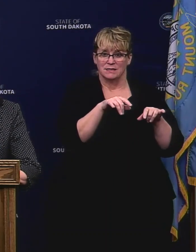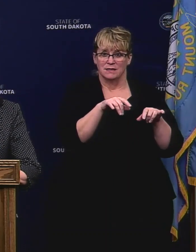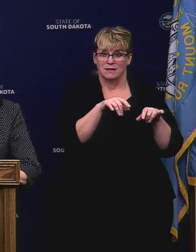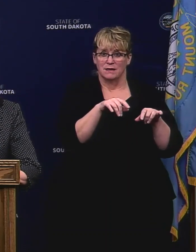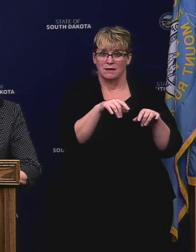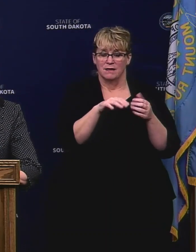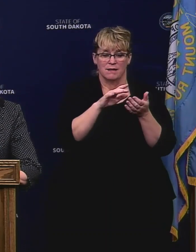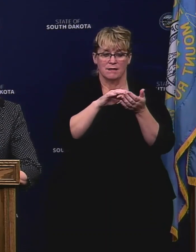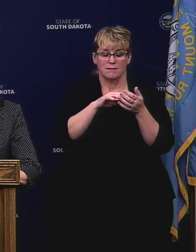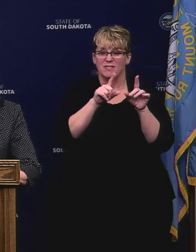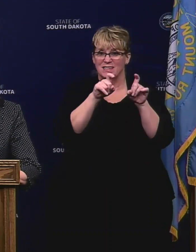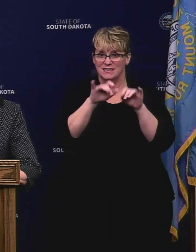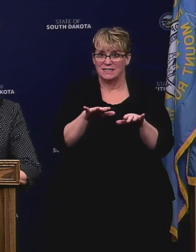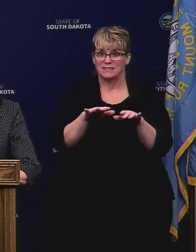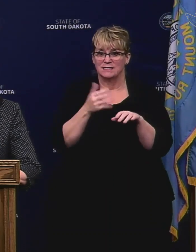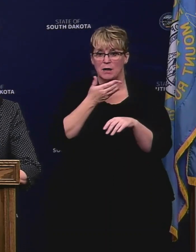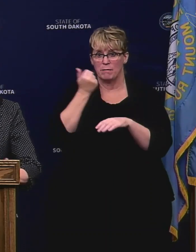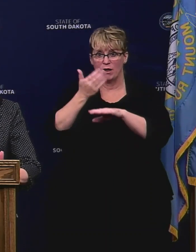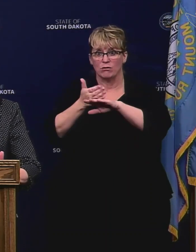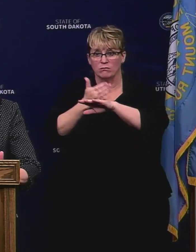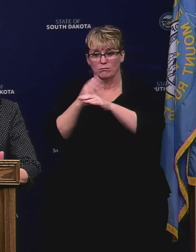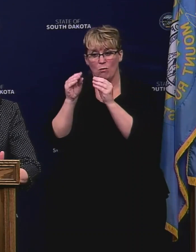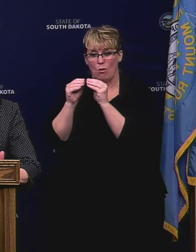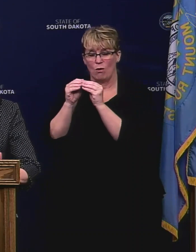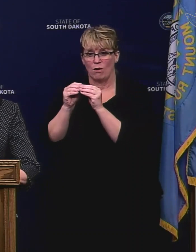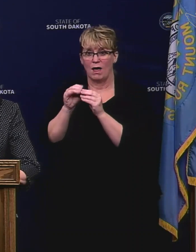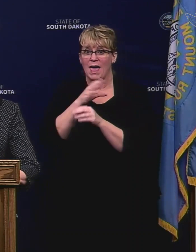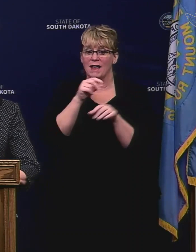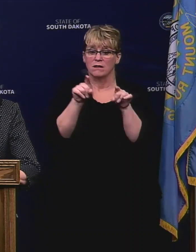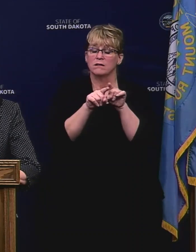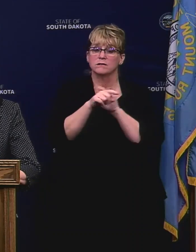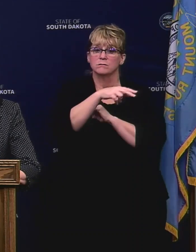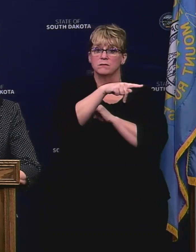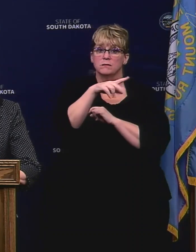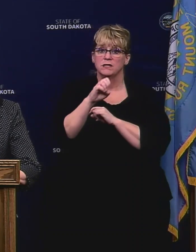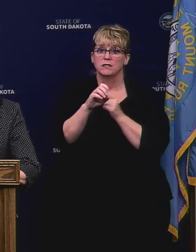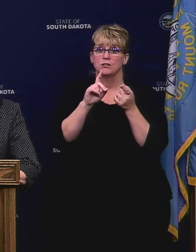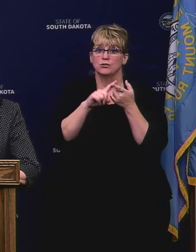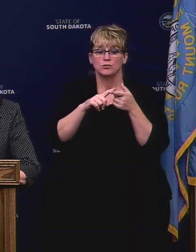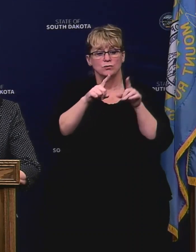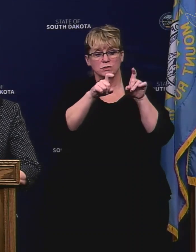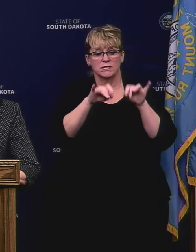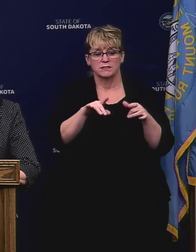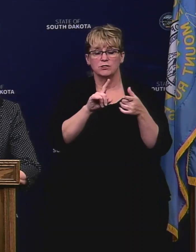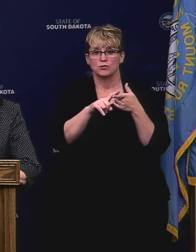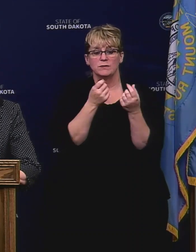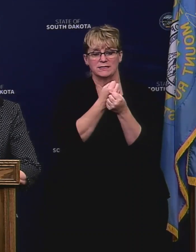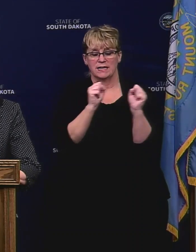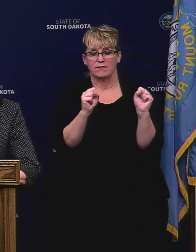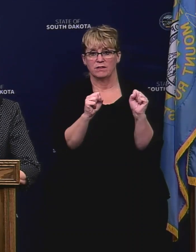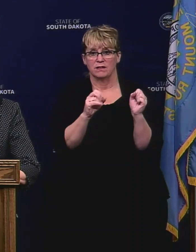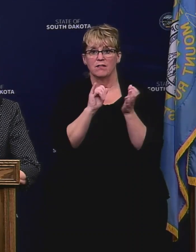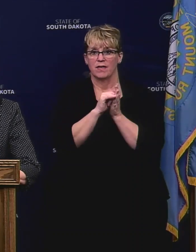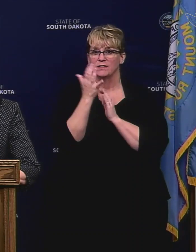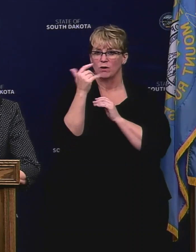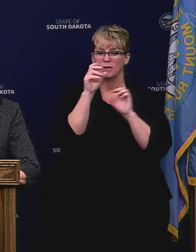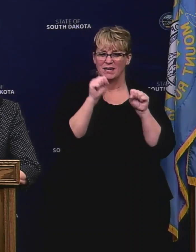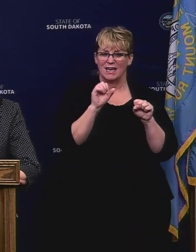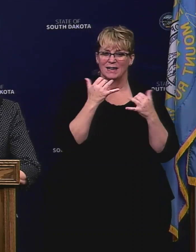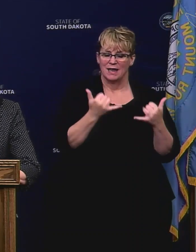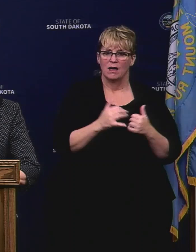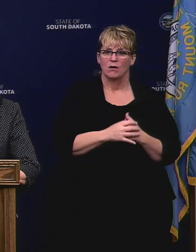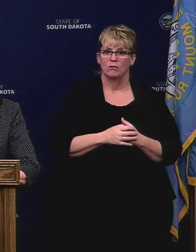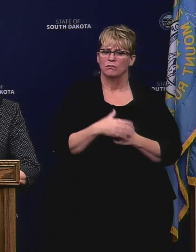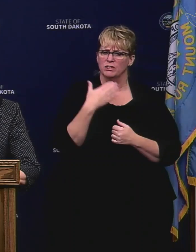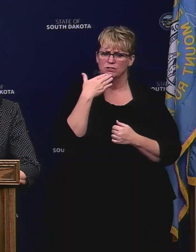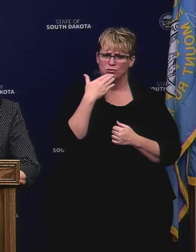has gotten better on testing supplies, as well as the PPE that we need for testing to be done safely. So we're seeing